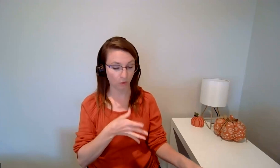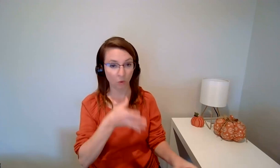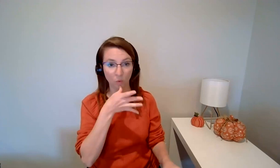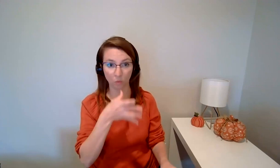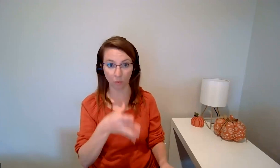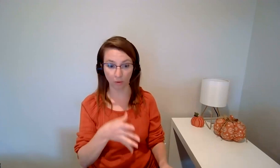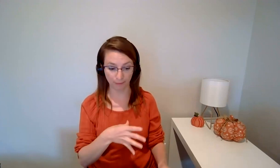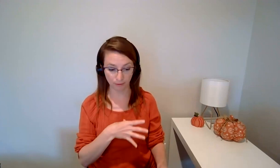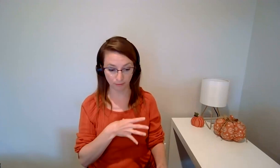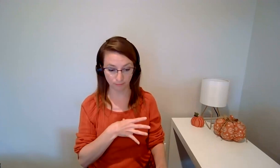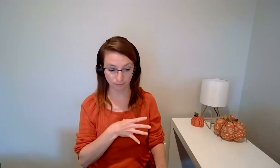woman,